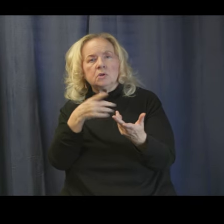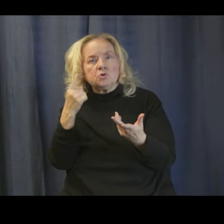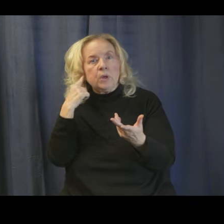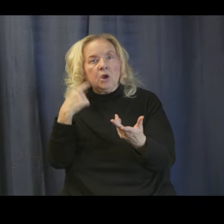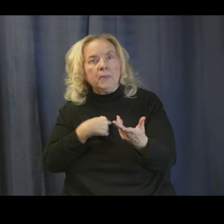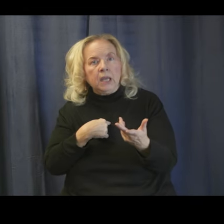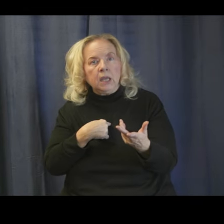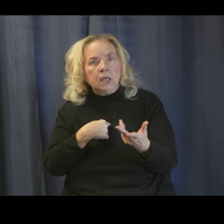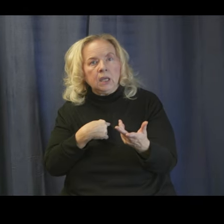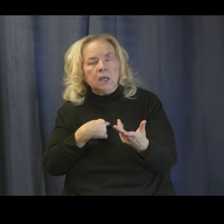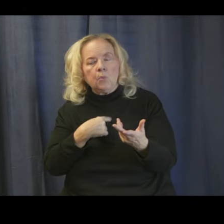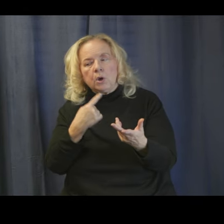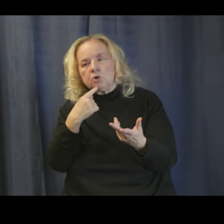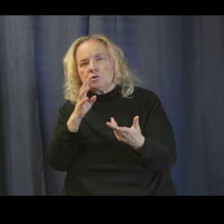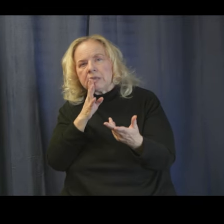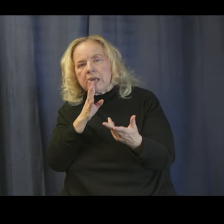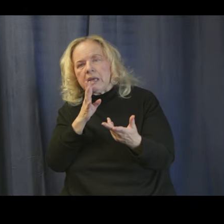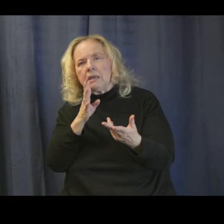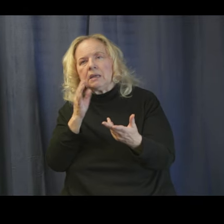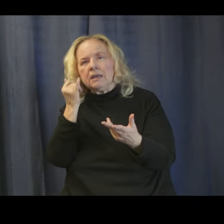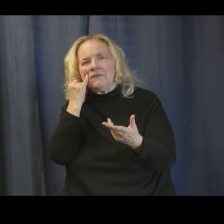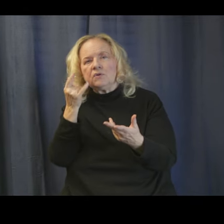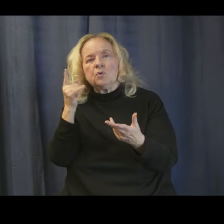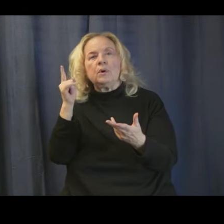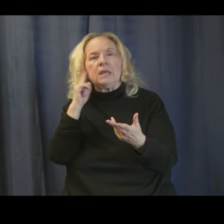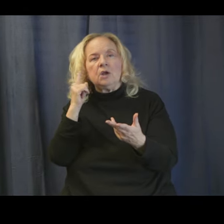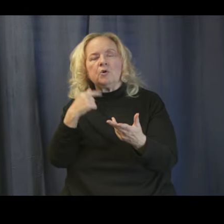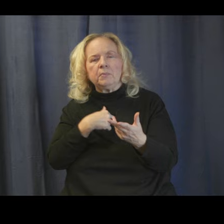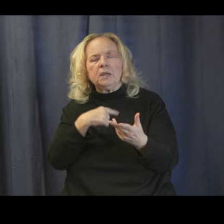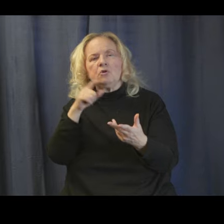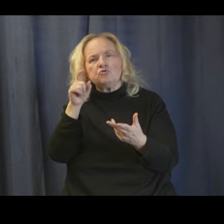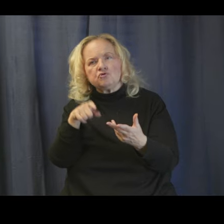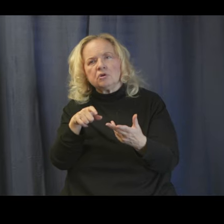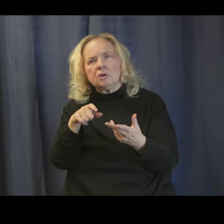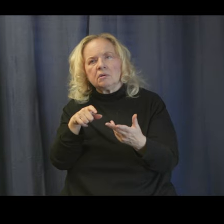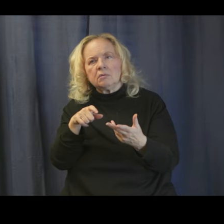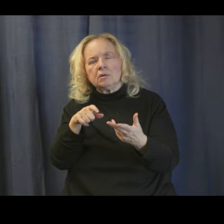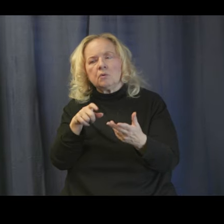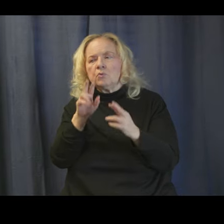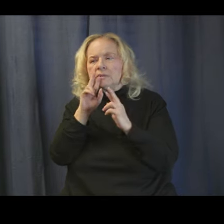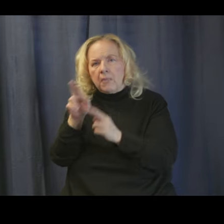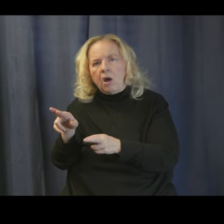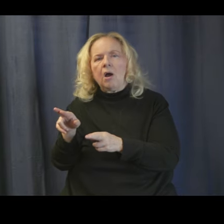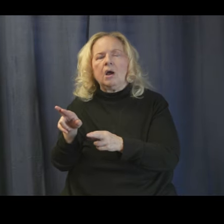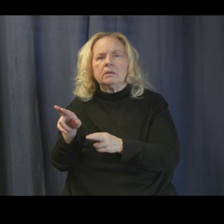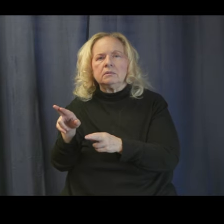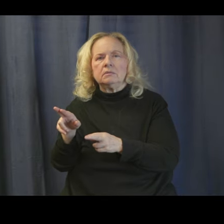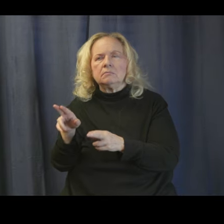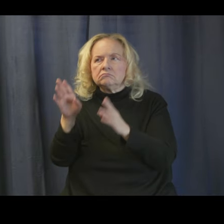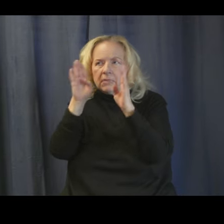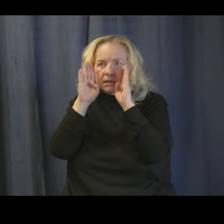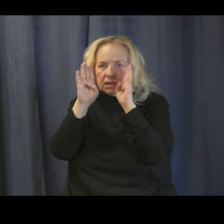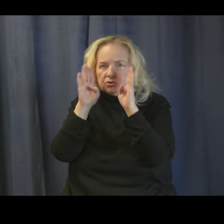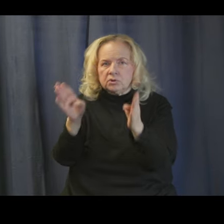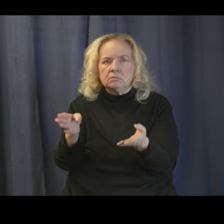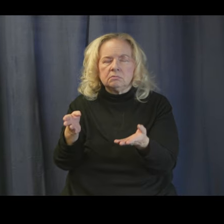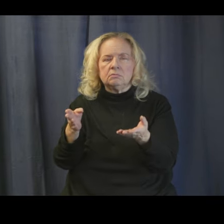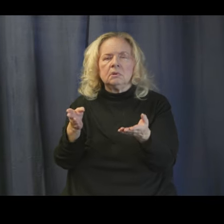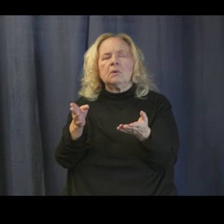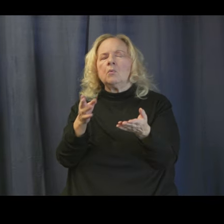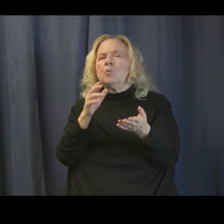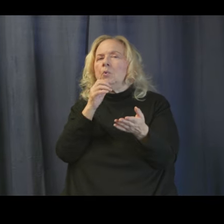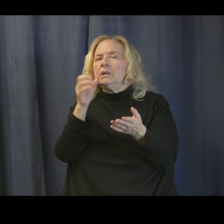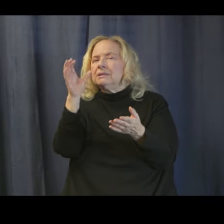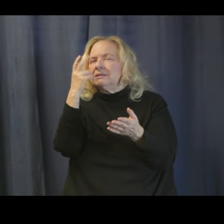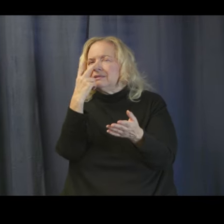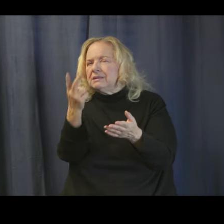Did you hear me? What you're saying is, if you hear me, you should respond. But sometimes